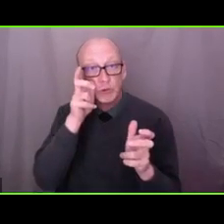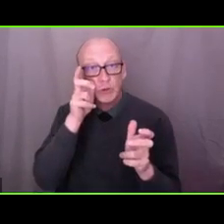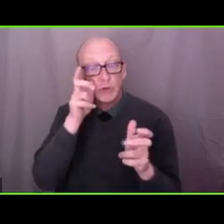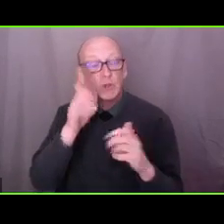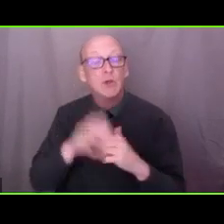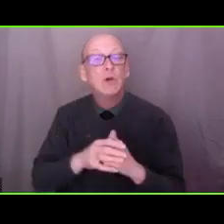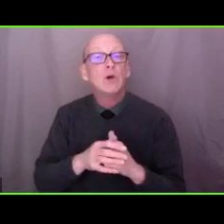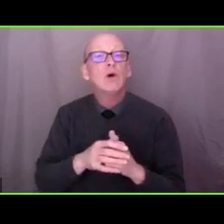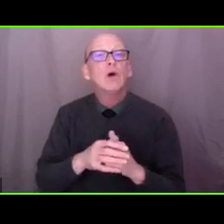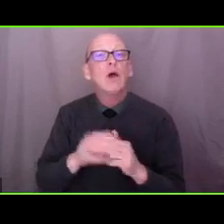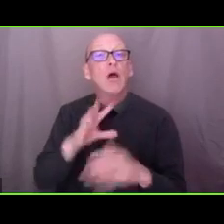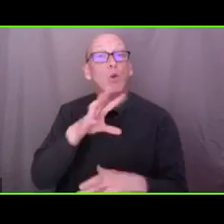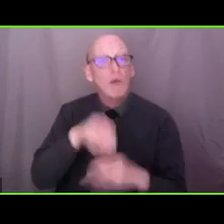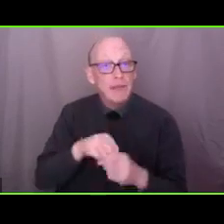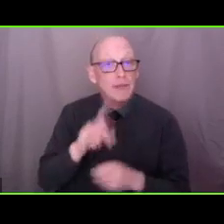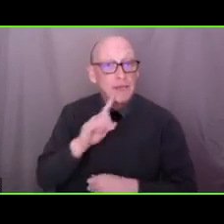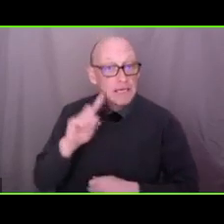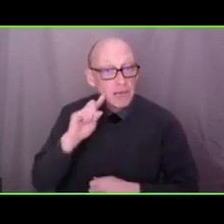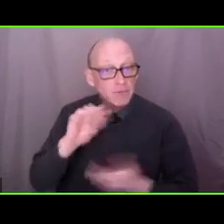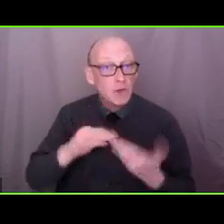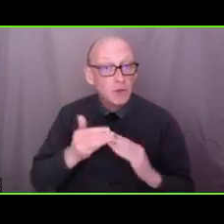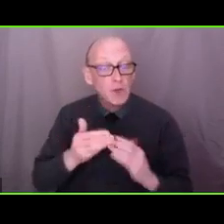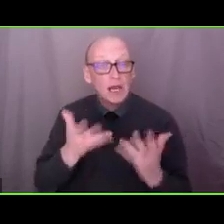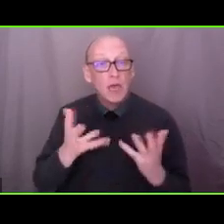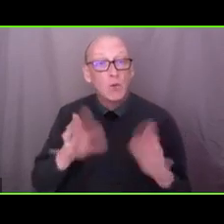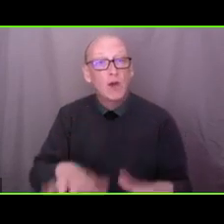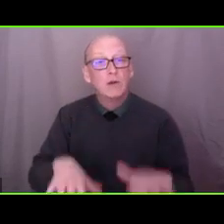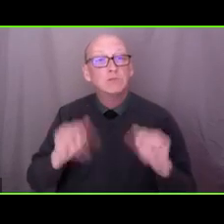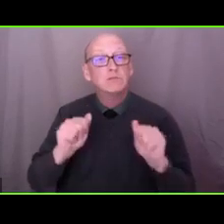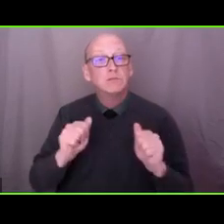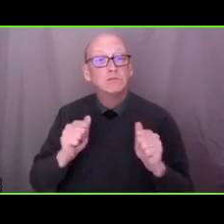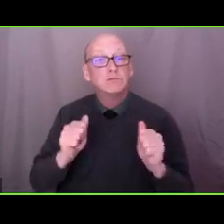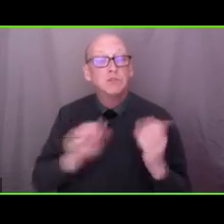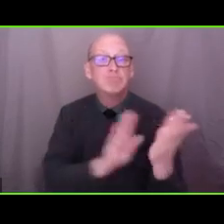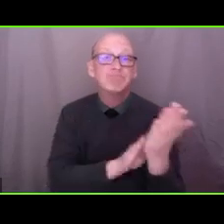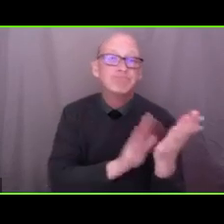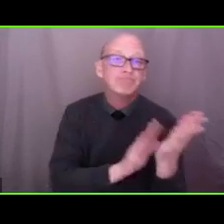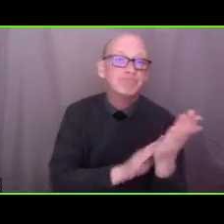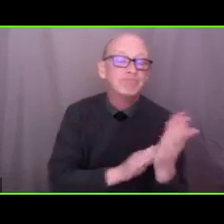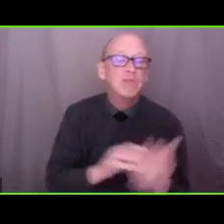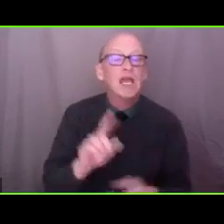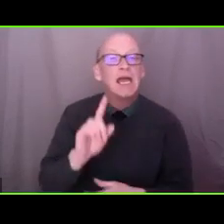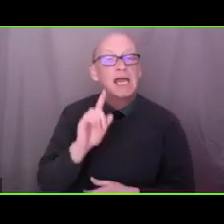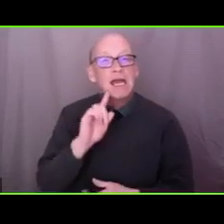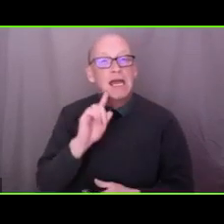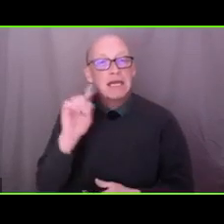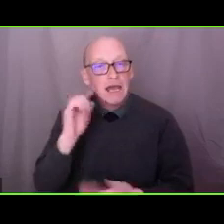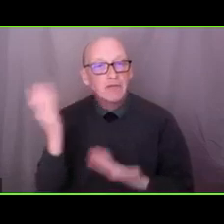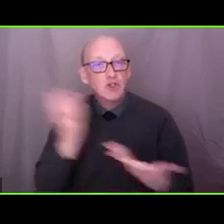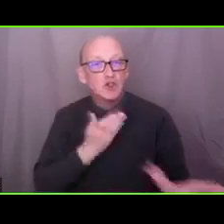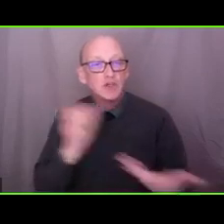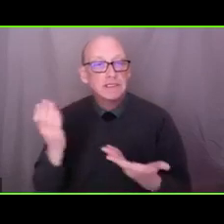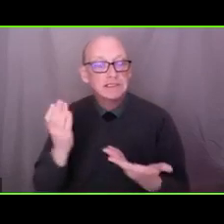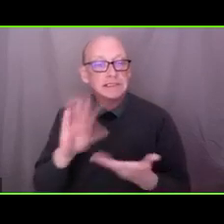And within the deaf community, I definitely want to take a moment to give a shout out to the Deaf Services of Northwest Ohio,